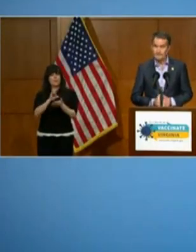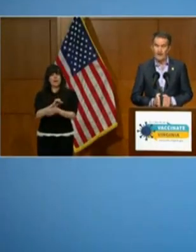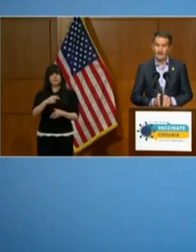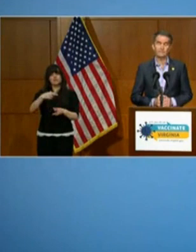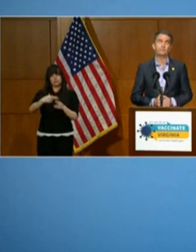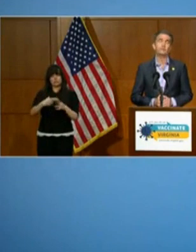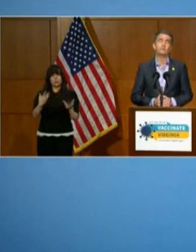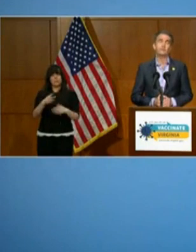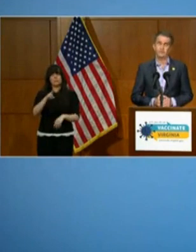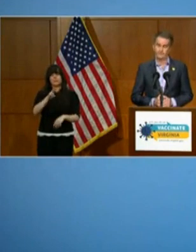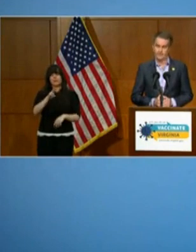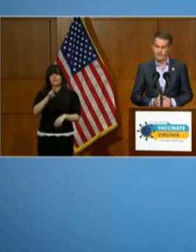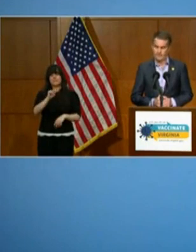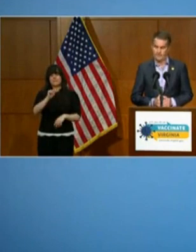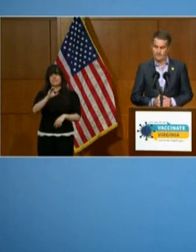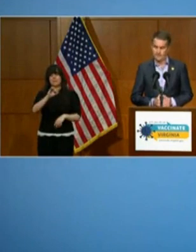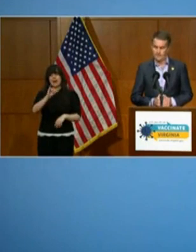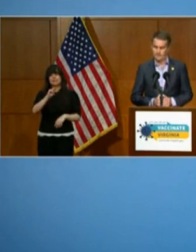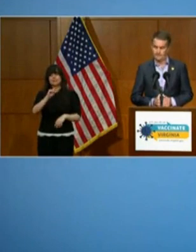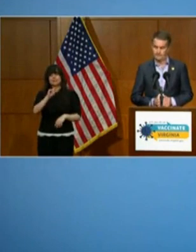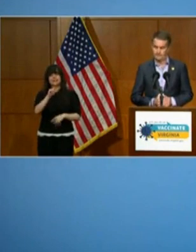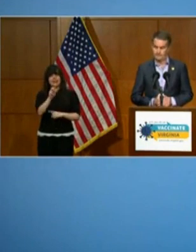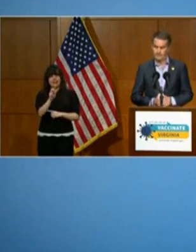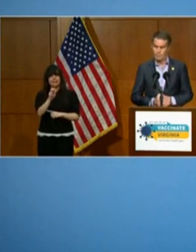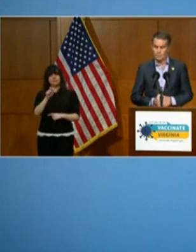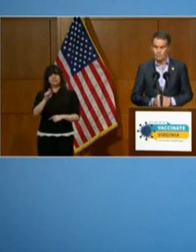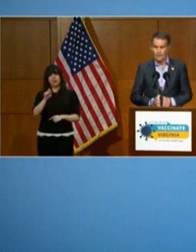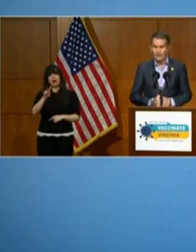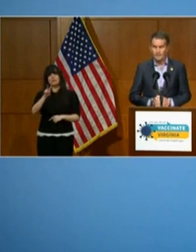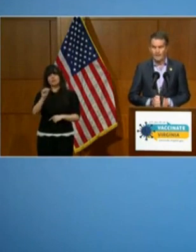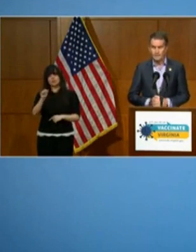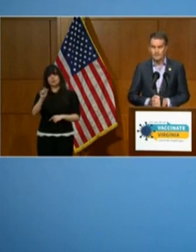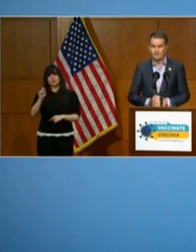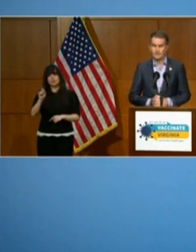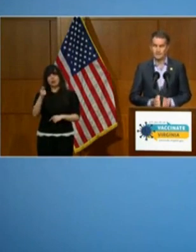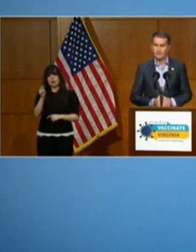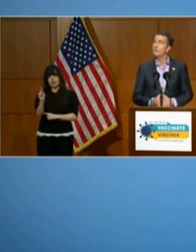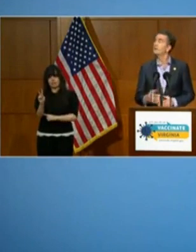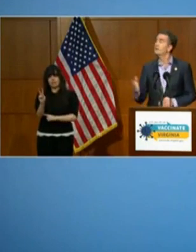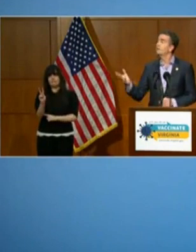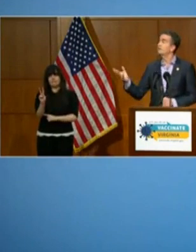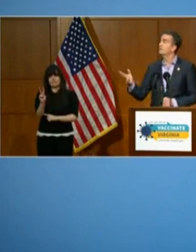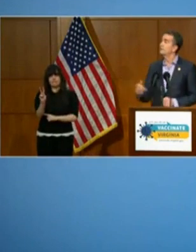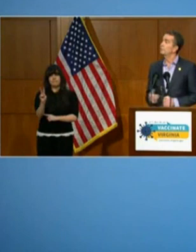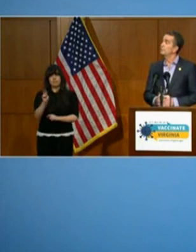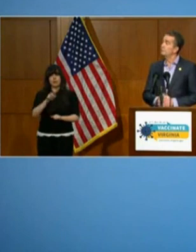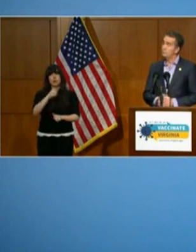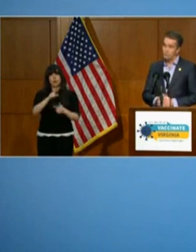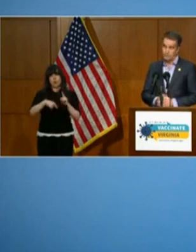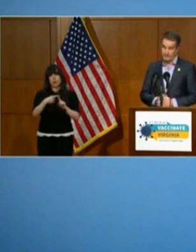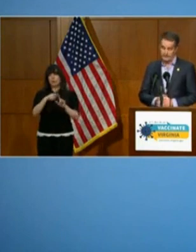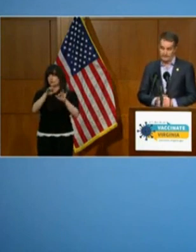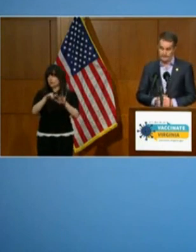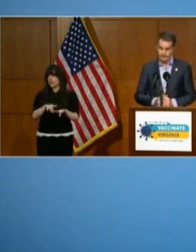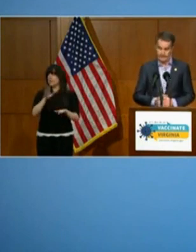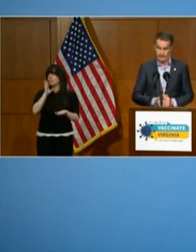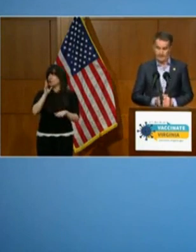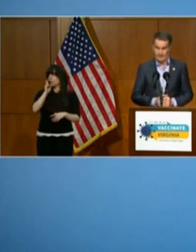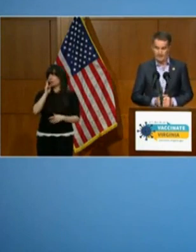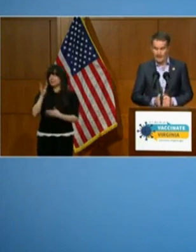vaccinate.virginia.gov. When you type that in, this is what you will